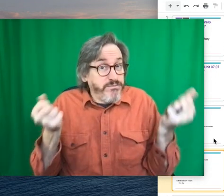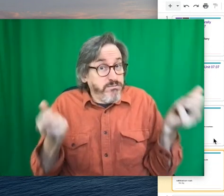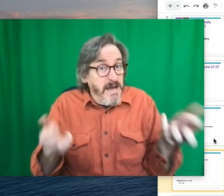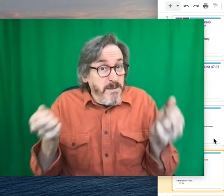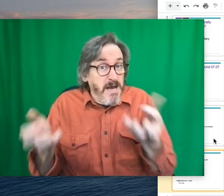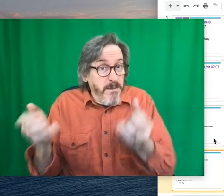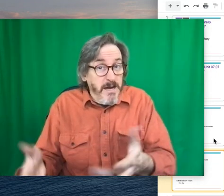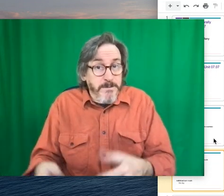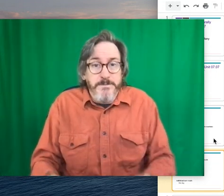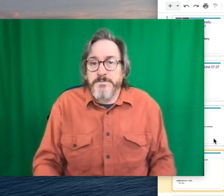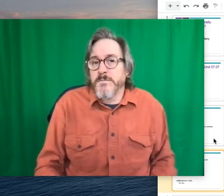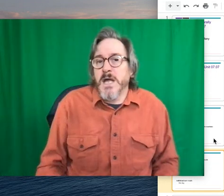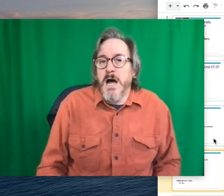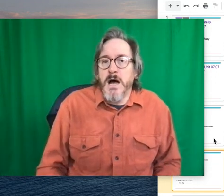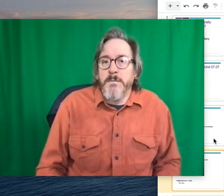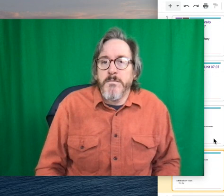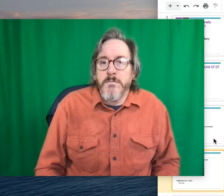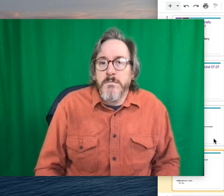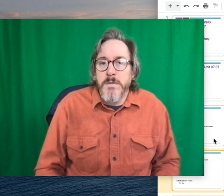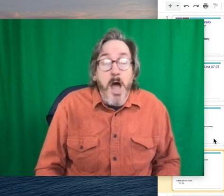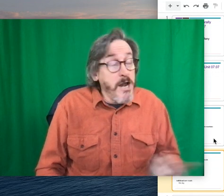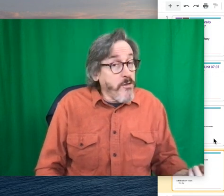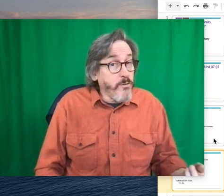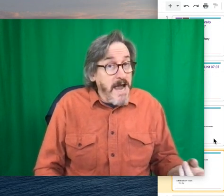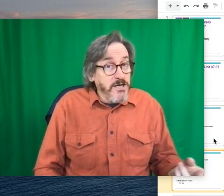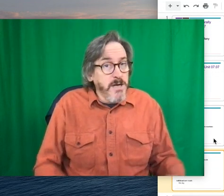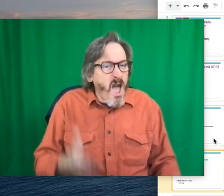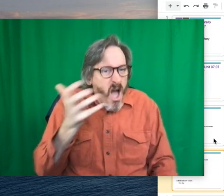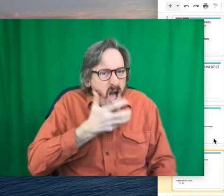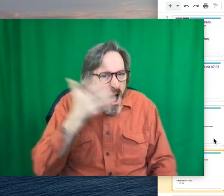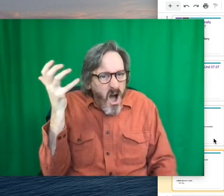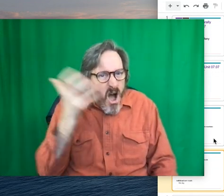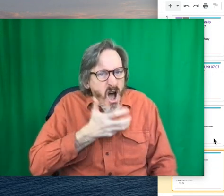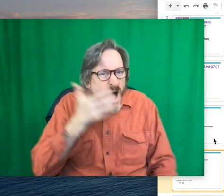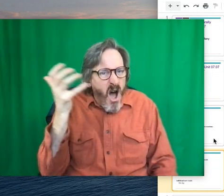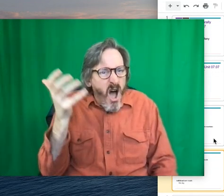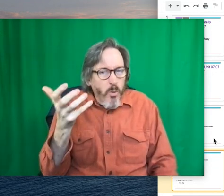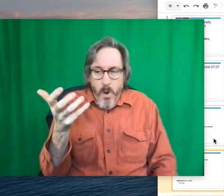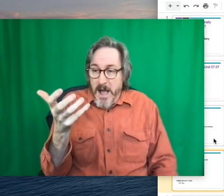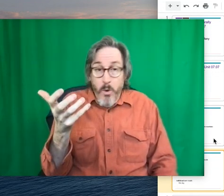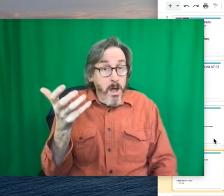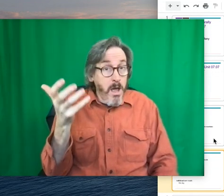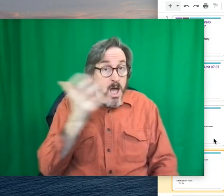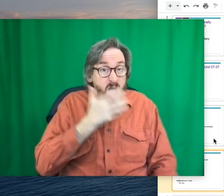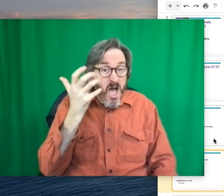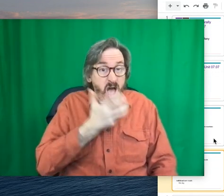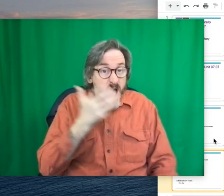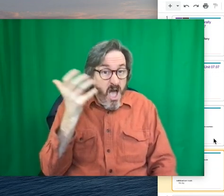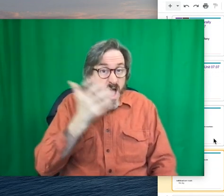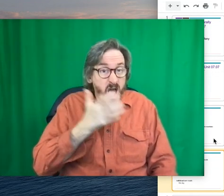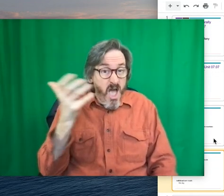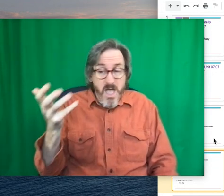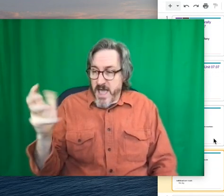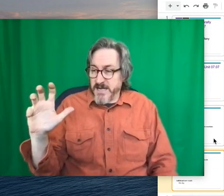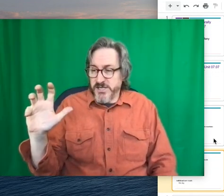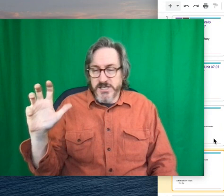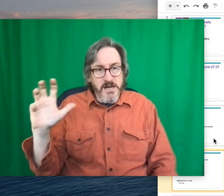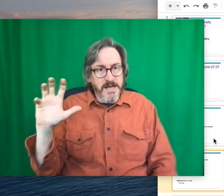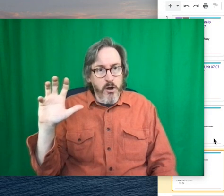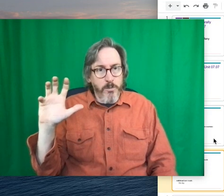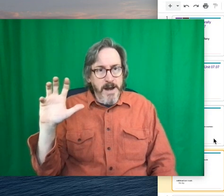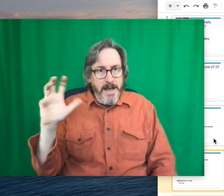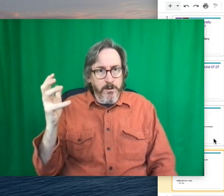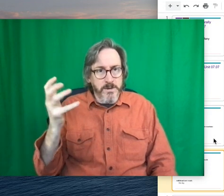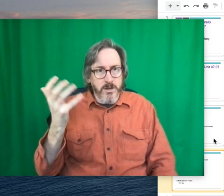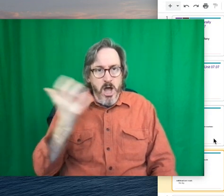right? Many. Another reaction. Wow. And it's just